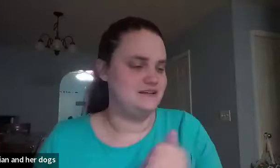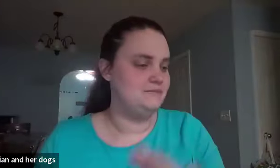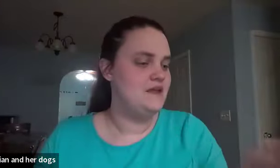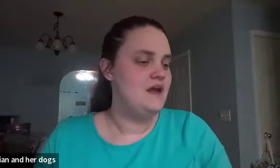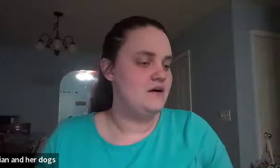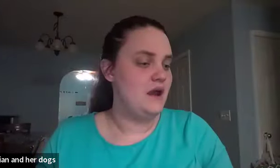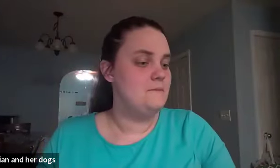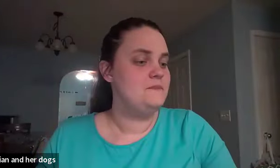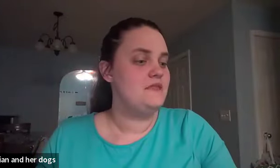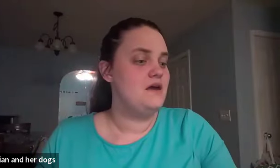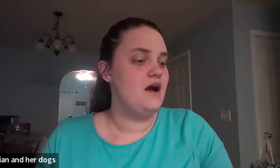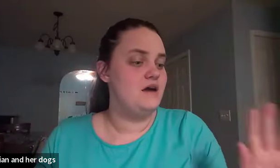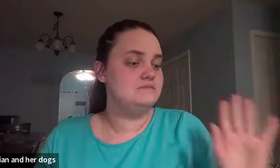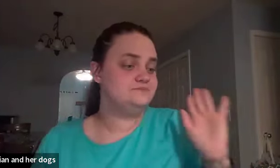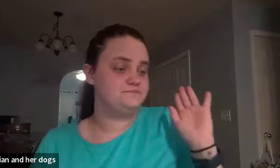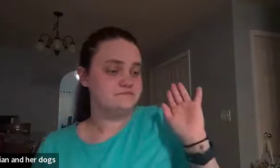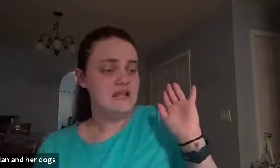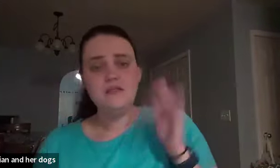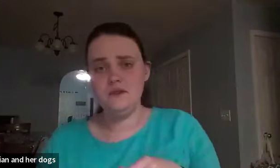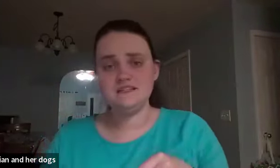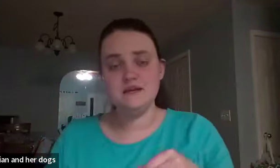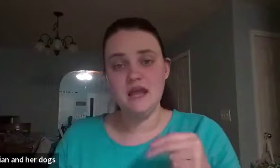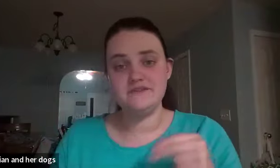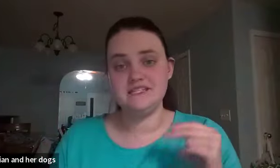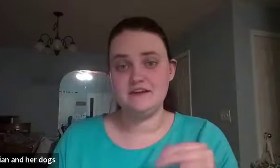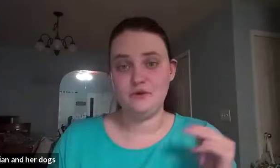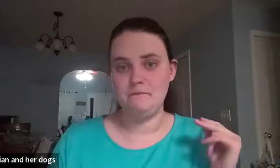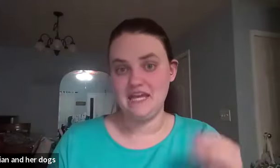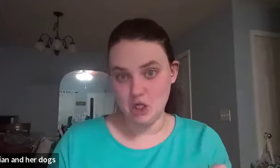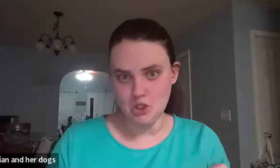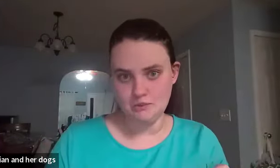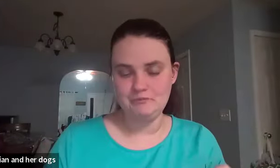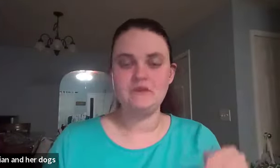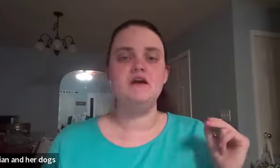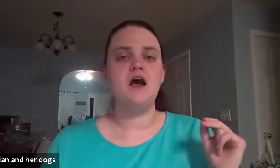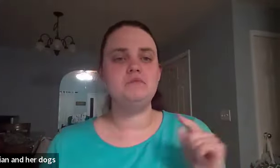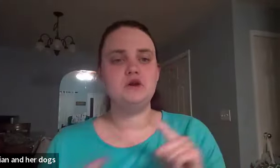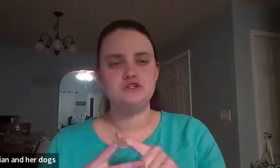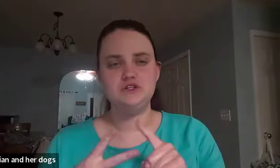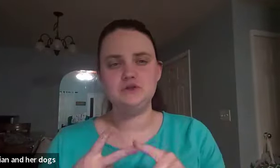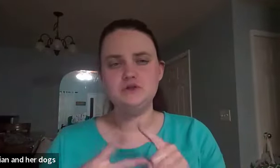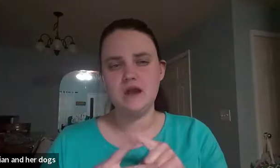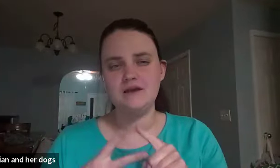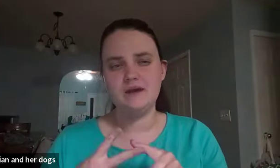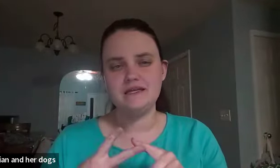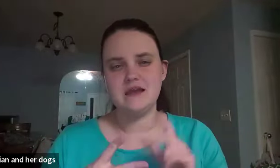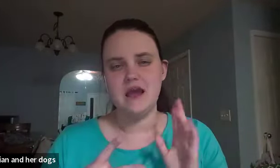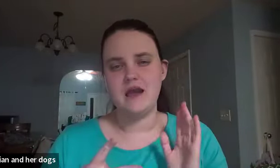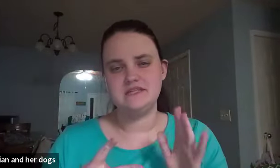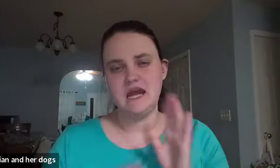distracting. Okay. The next sign we have is a sign for pickle. There are two kind of ways I've seen it.